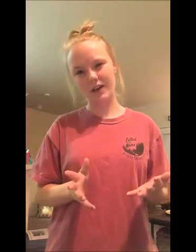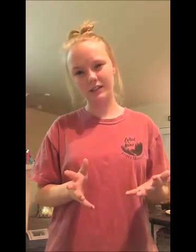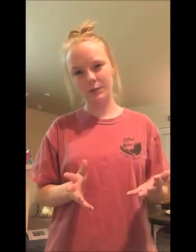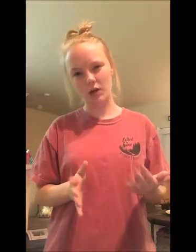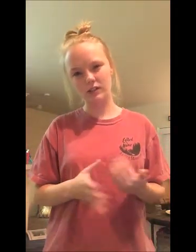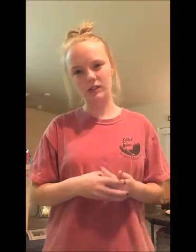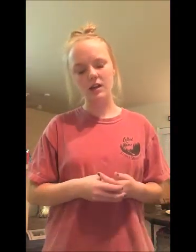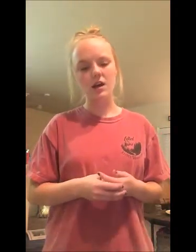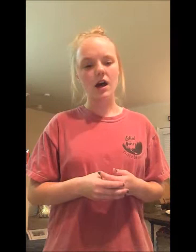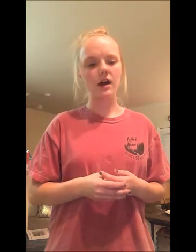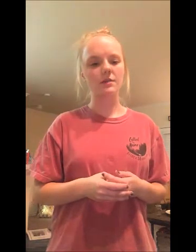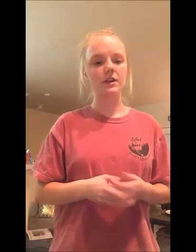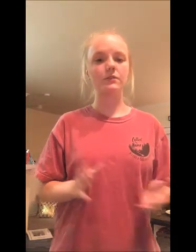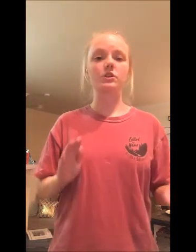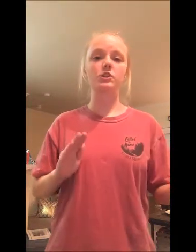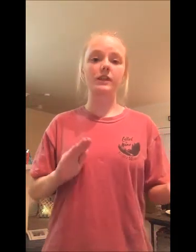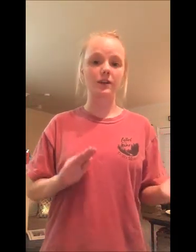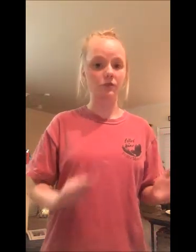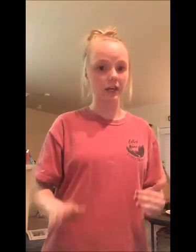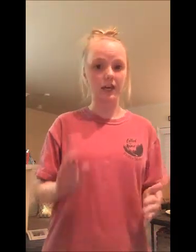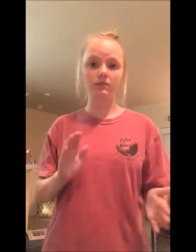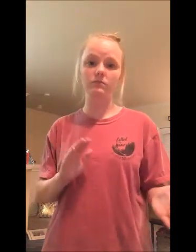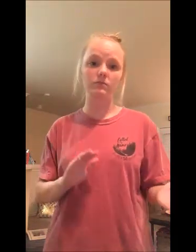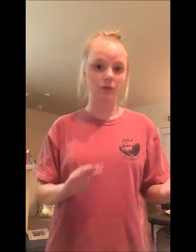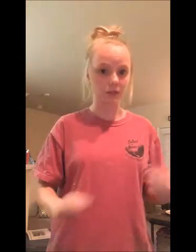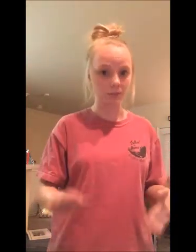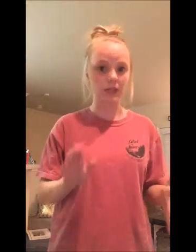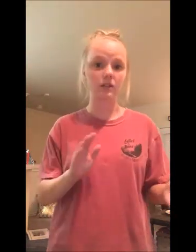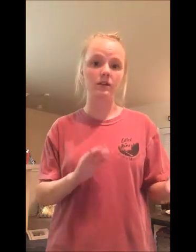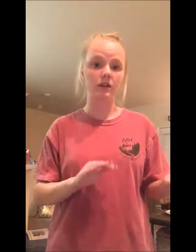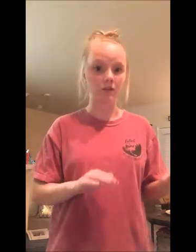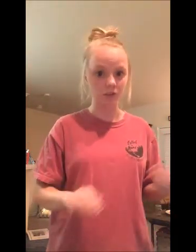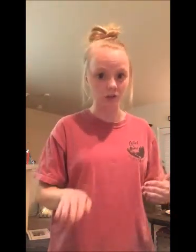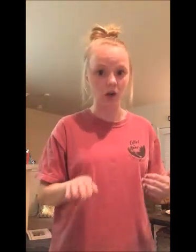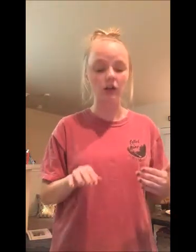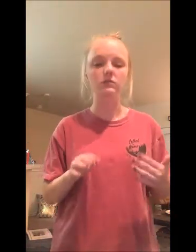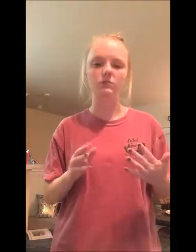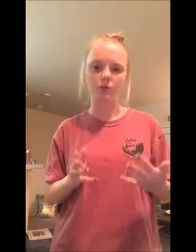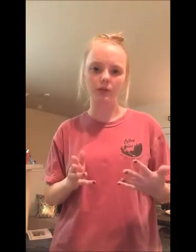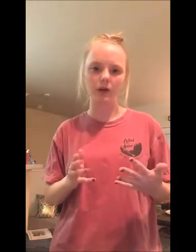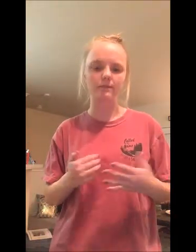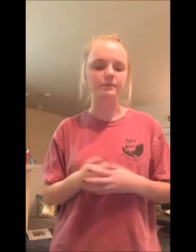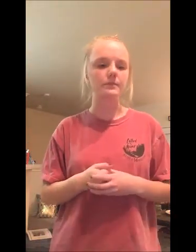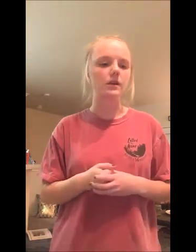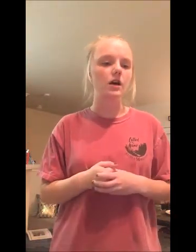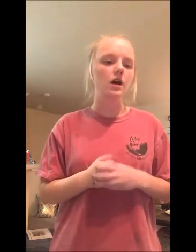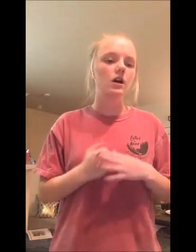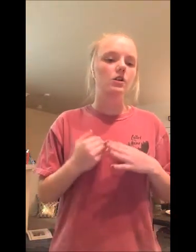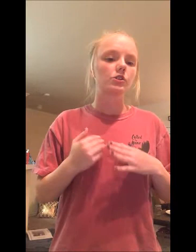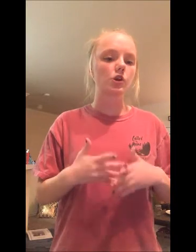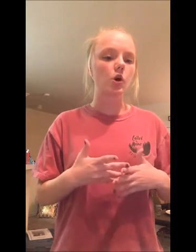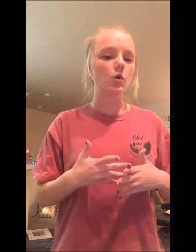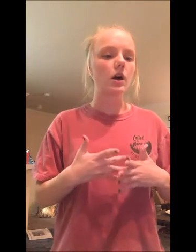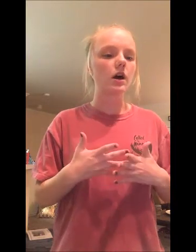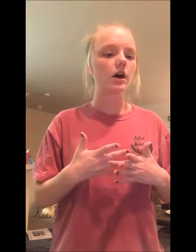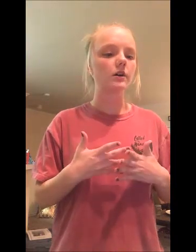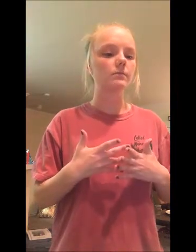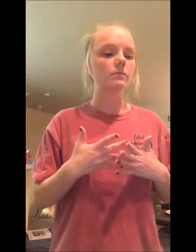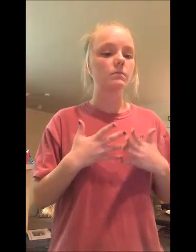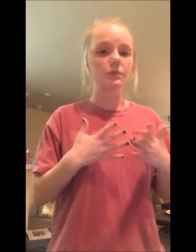fast parts. And if you can just kind of get with the beat of the song, you'll be okay. So, the